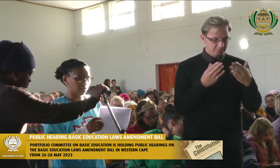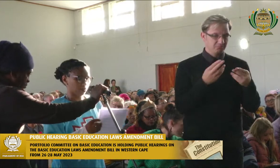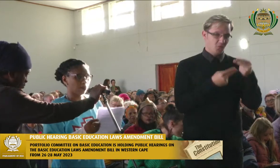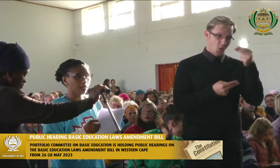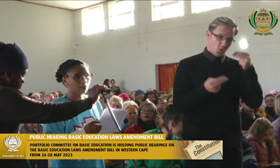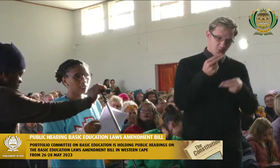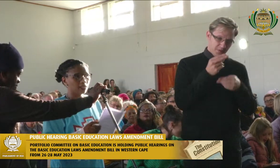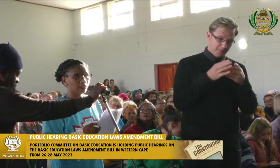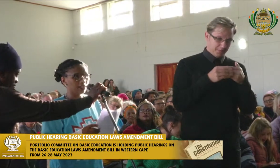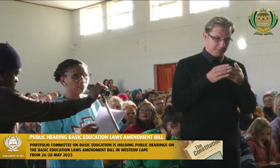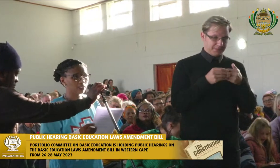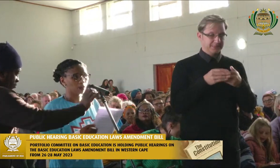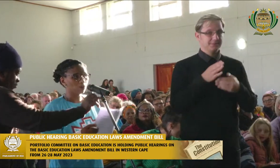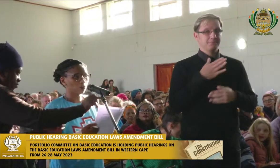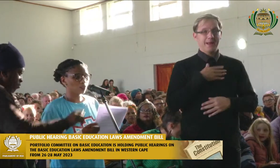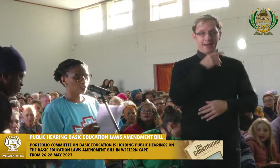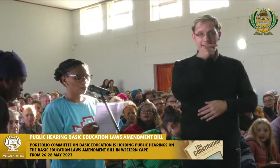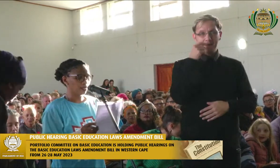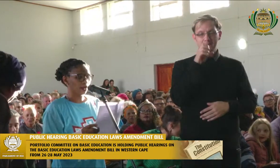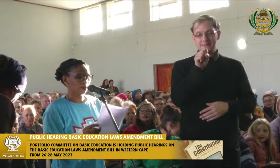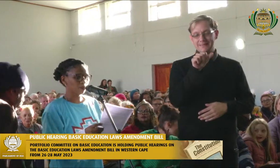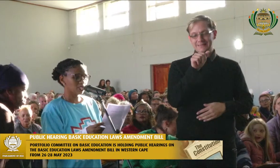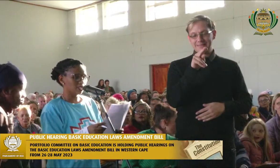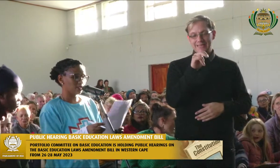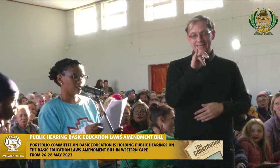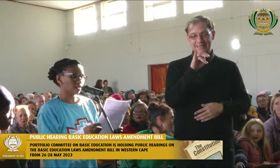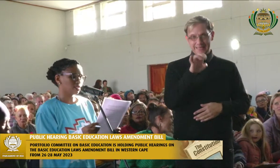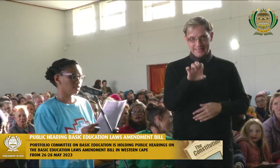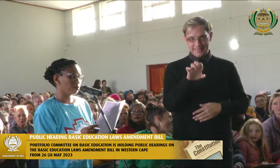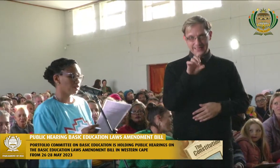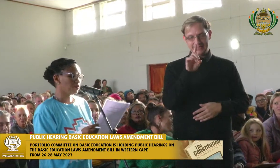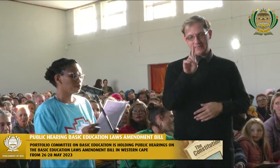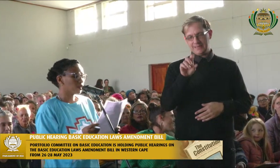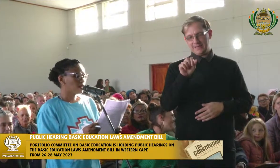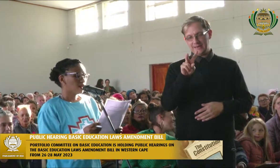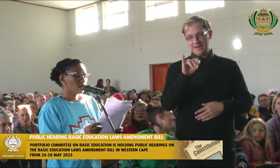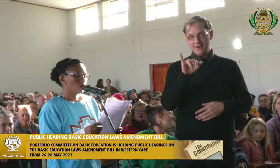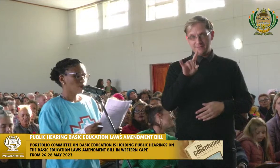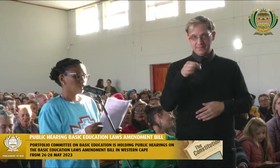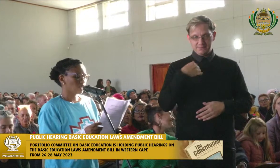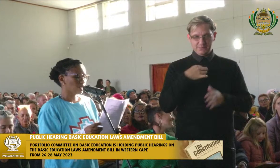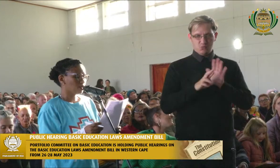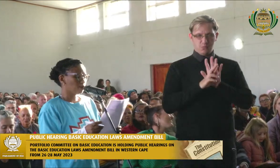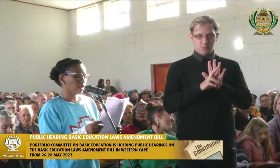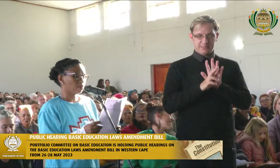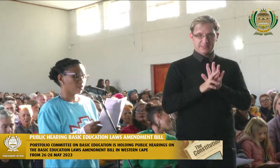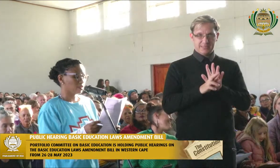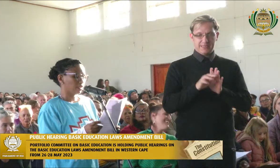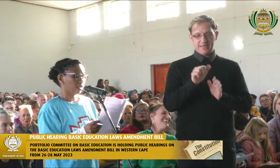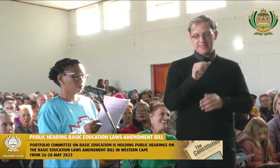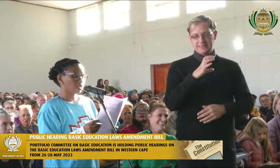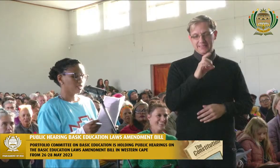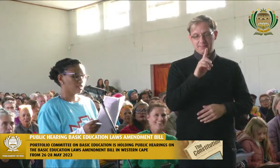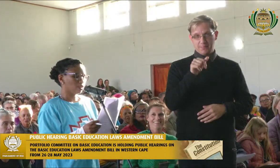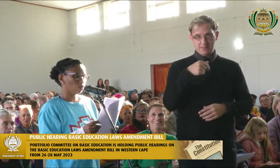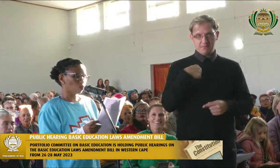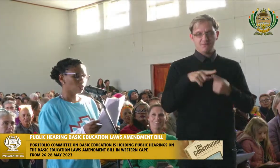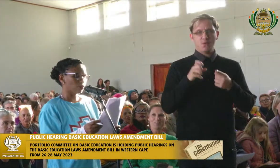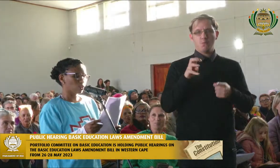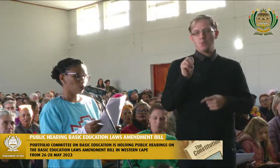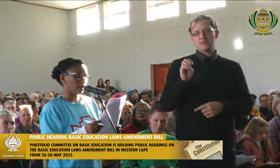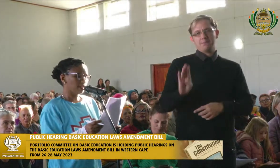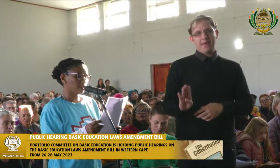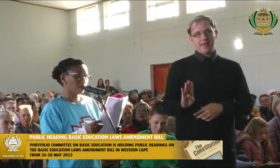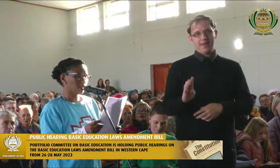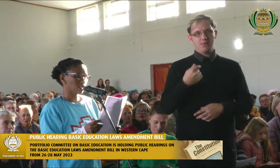parliament. My name is Sunny Davids. I'm from Mossel Bay. I'm representing the ACDP. We reject the Bella Bill, and in particular